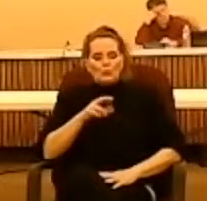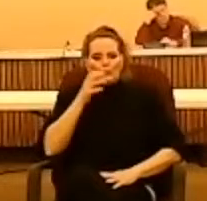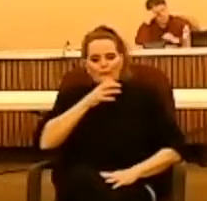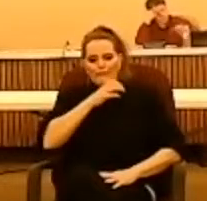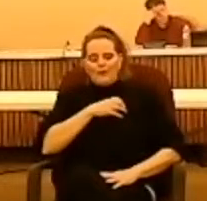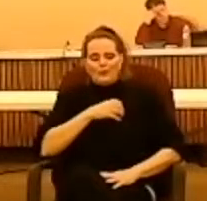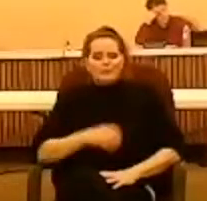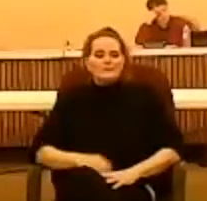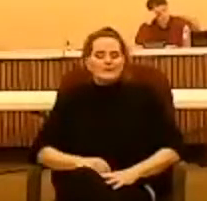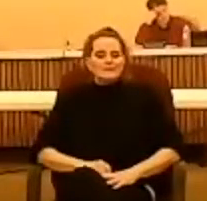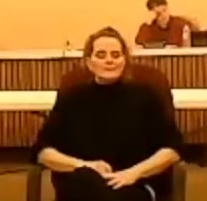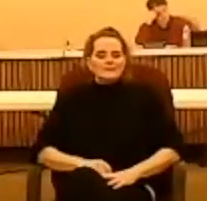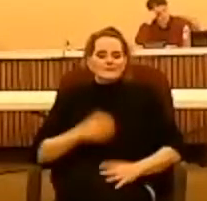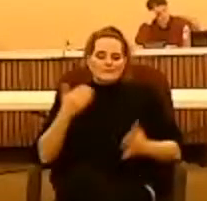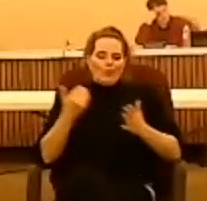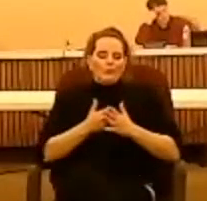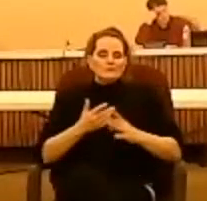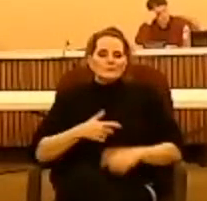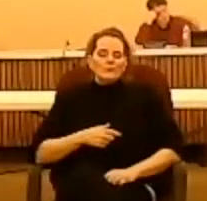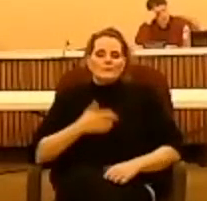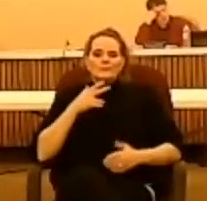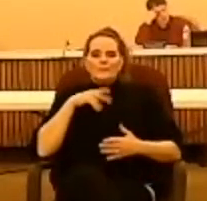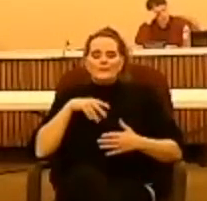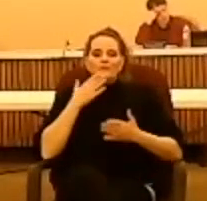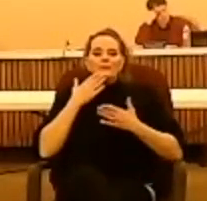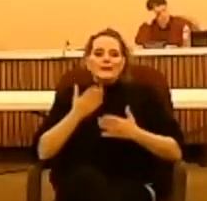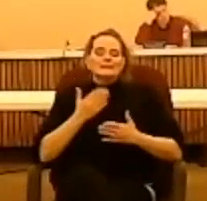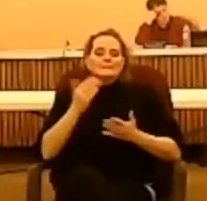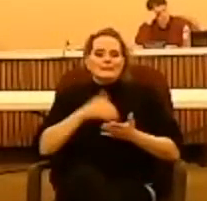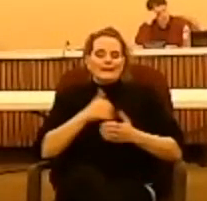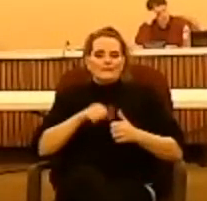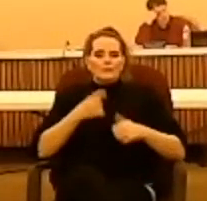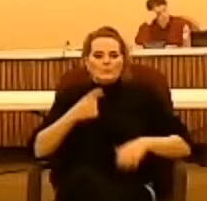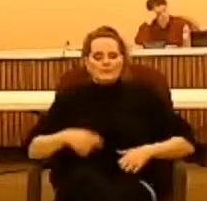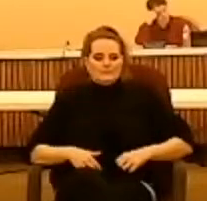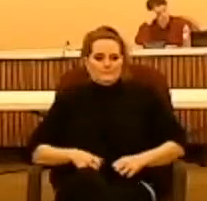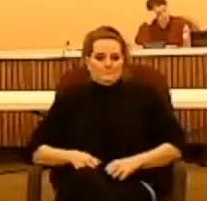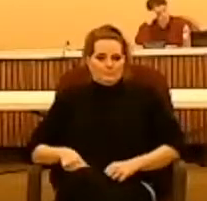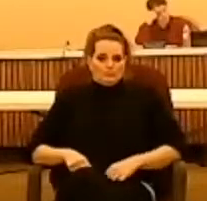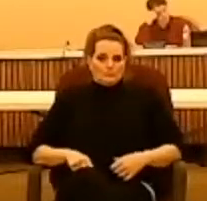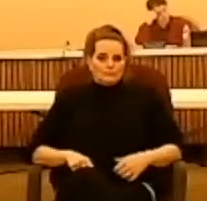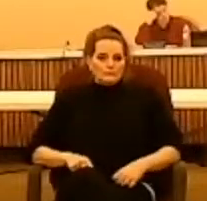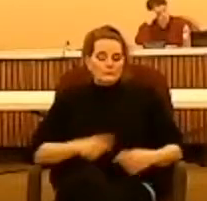exciting. in the county here. So Yep. thanks again, everyone. Yep. Great. You Thank bet. Thank you. Any further